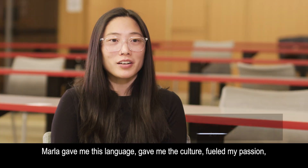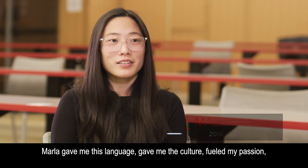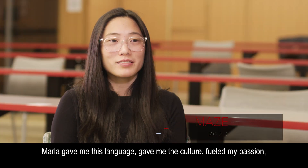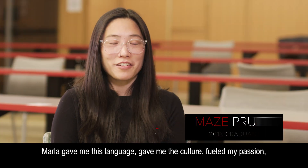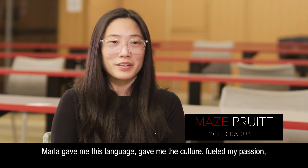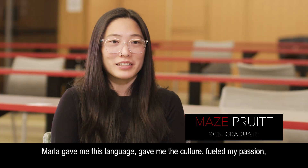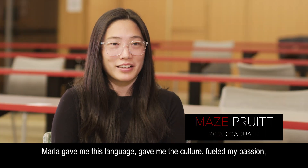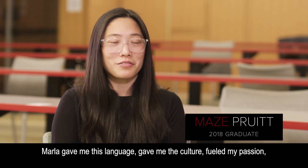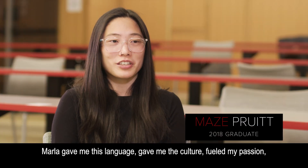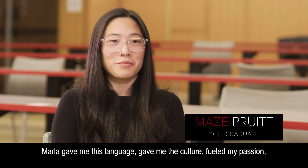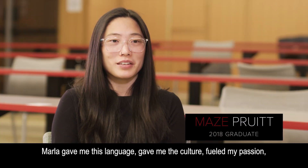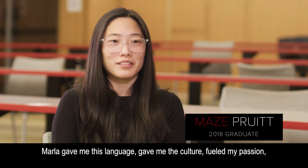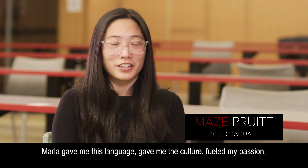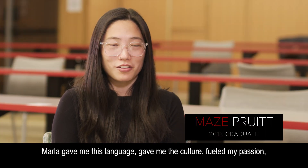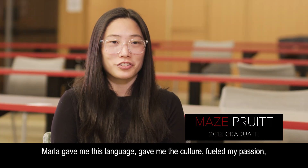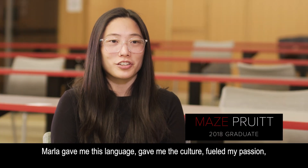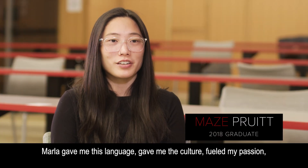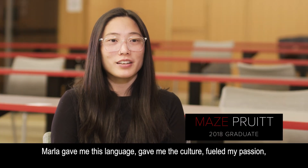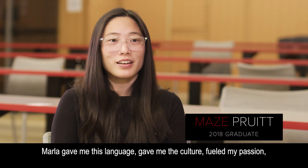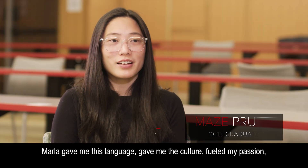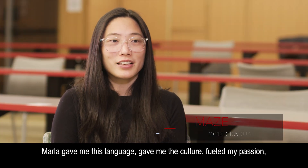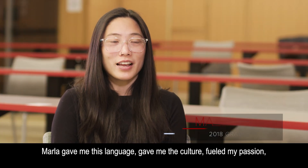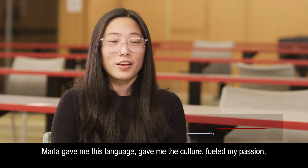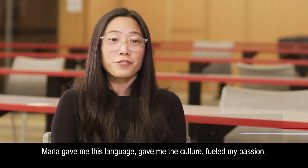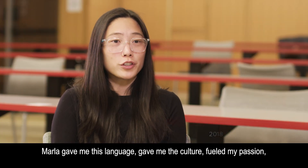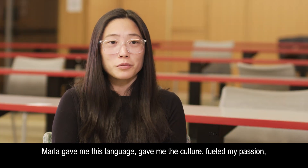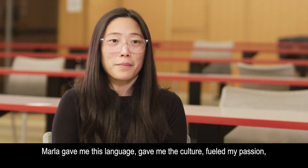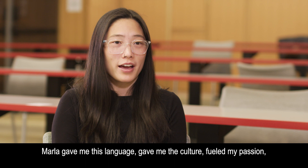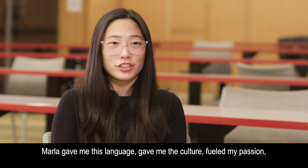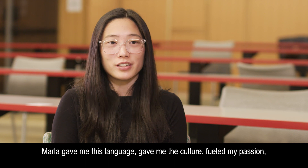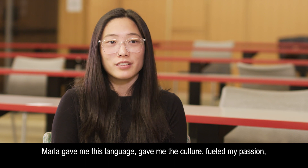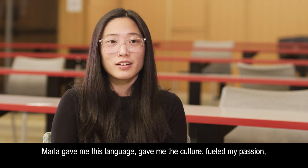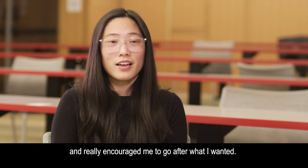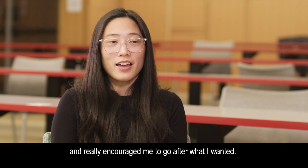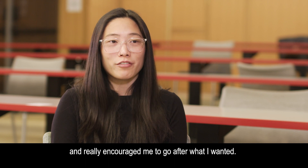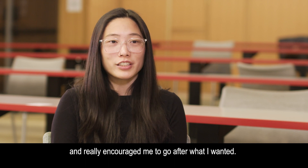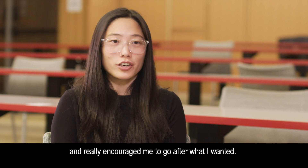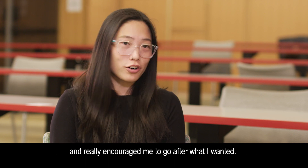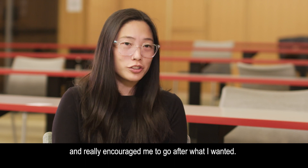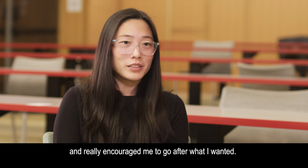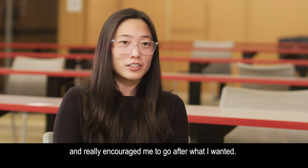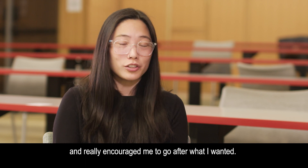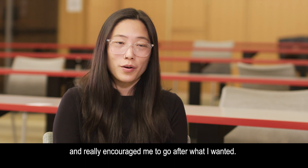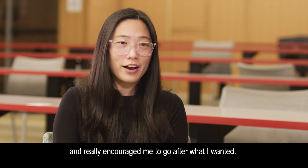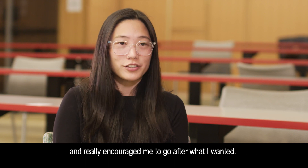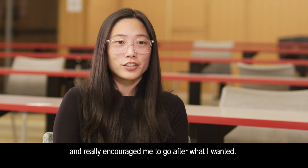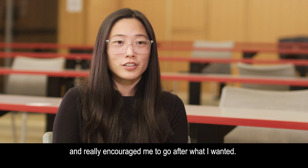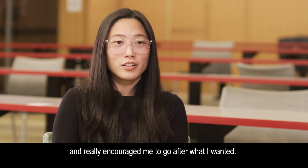Marla gave me this language, gave me the culture, fueled my passion, and really encouraged me to go after